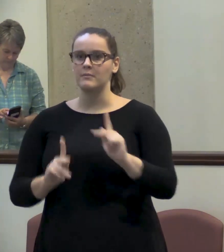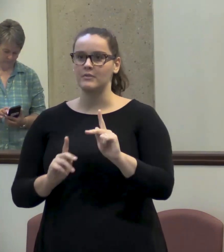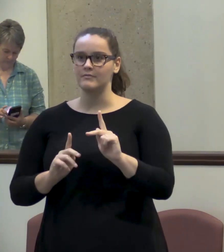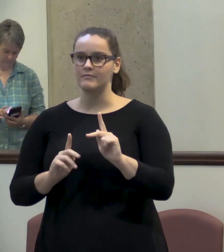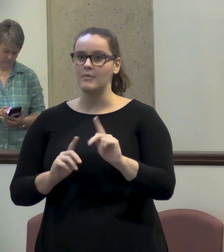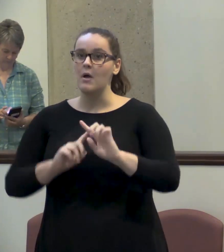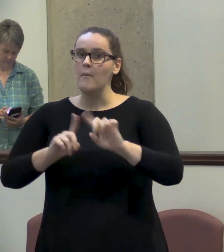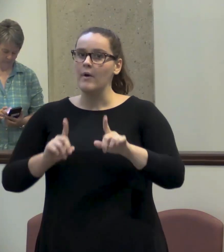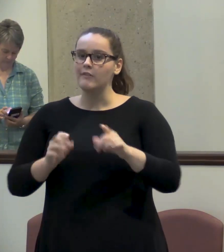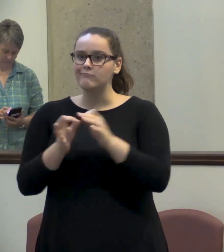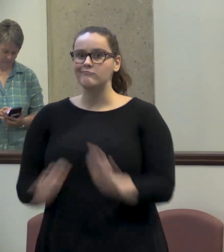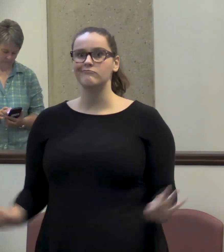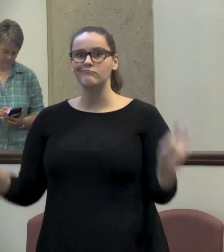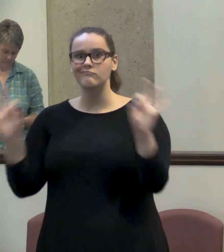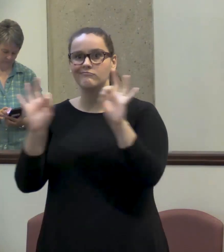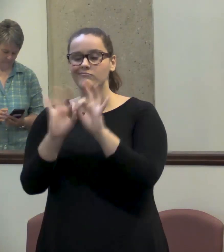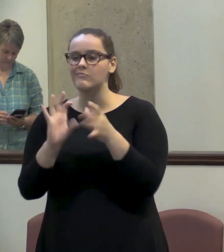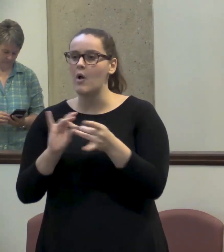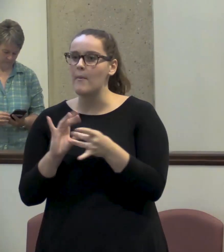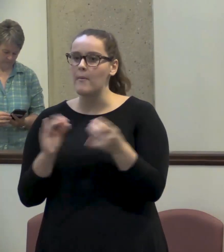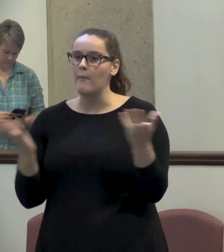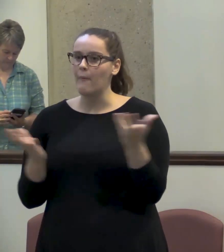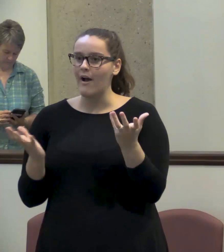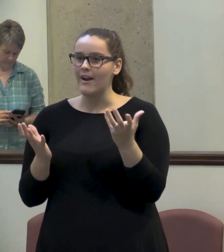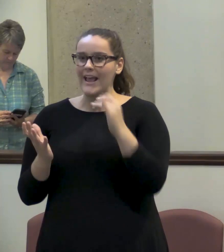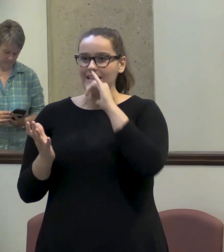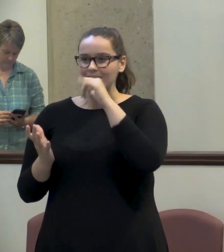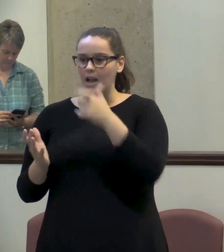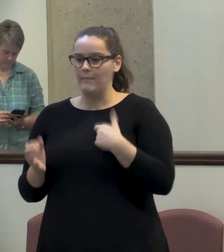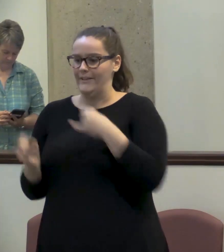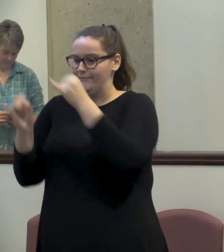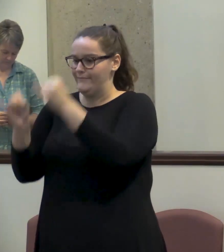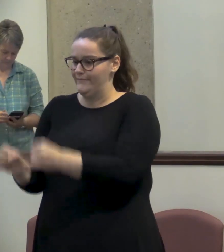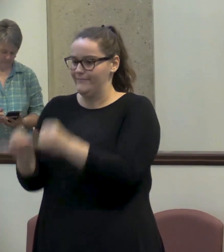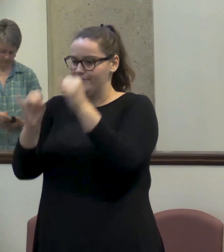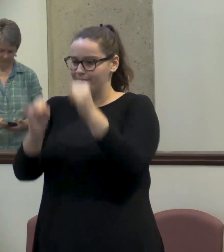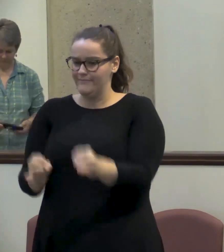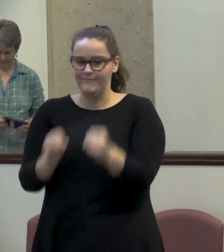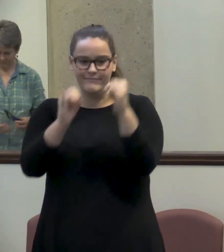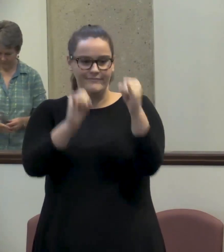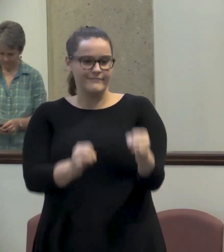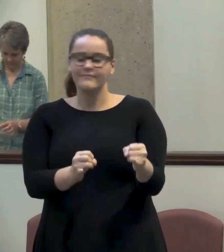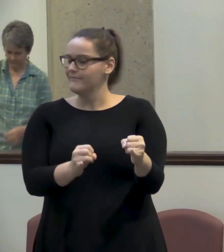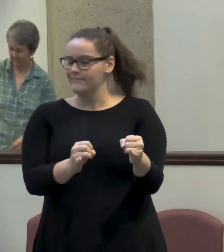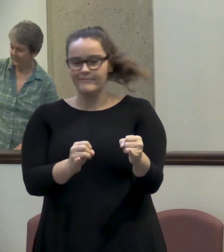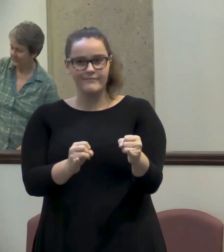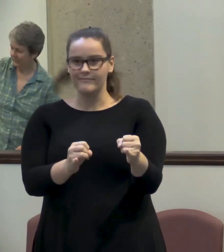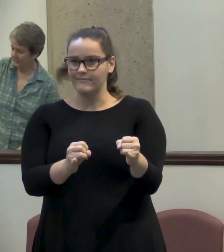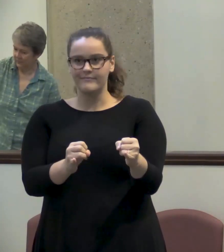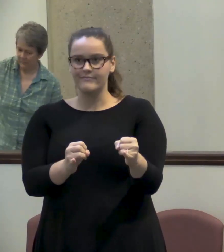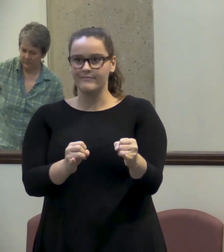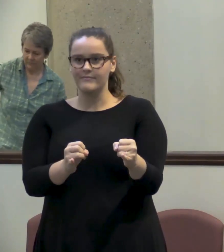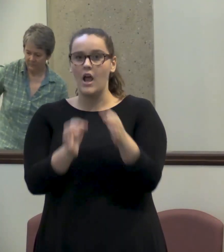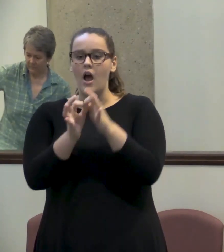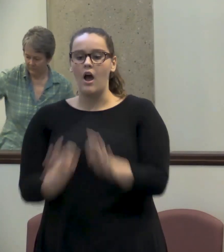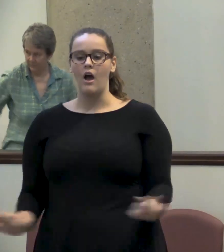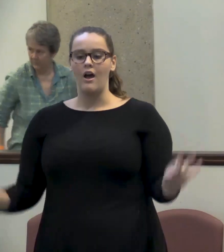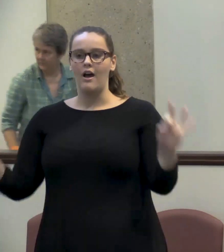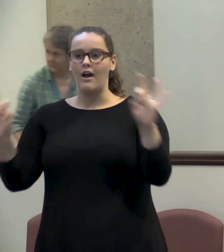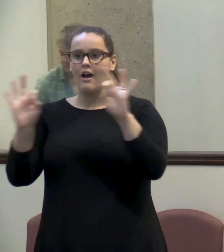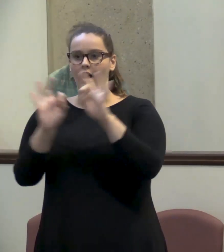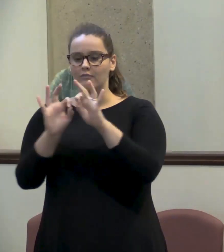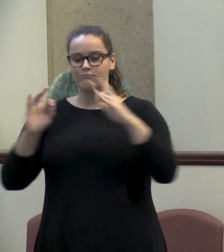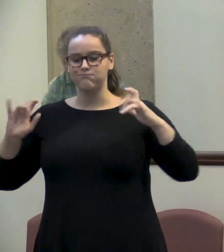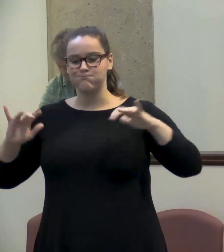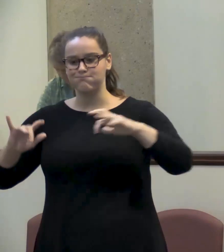take-home message we have here is that it's not about individual actions, one and one and one person. It's about us coming together